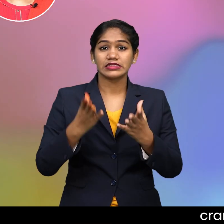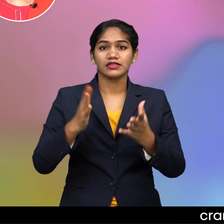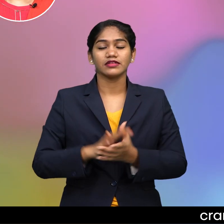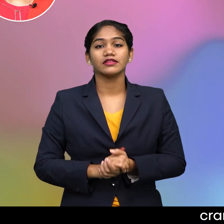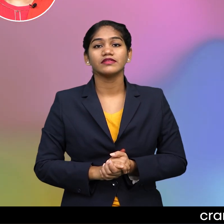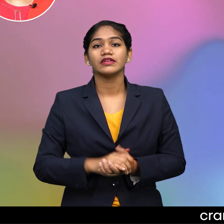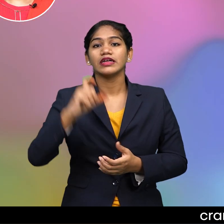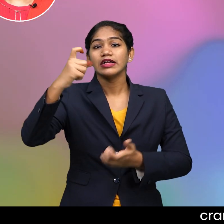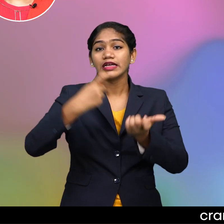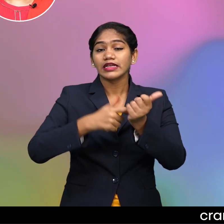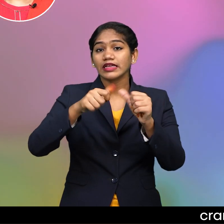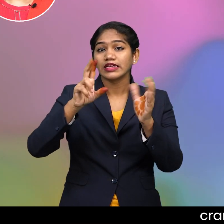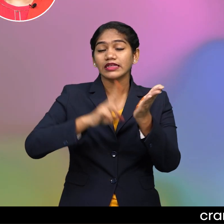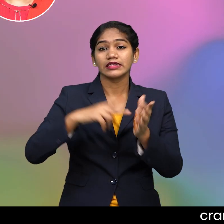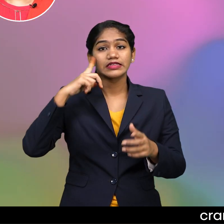cranial nerves,